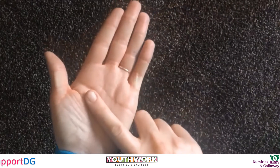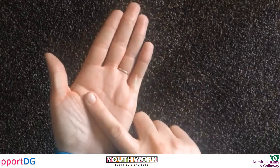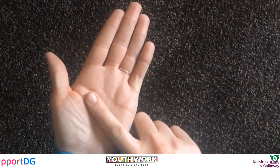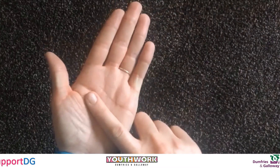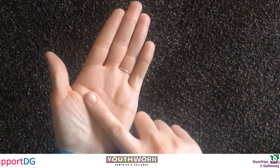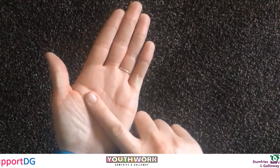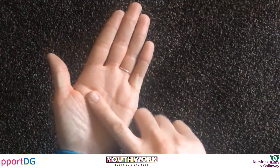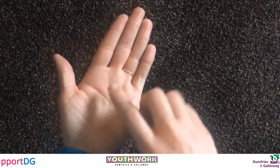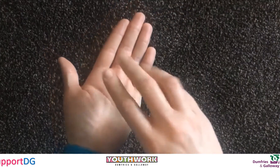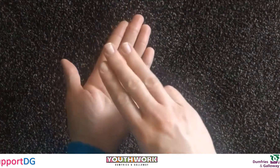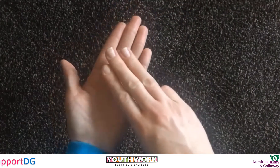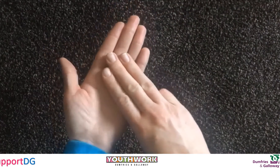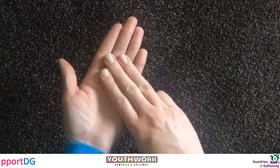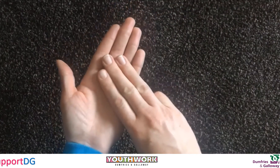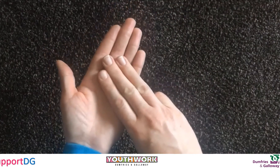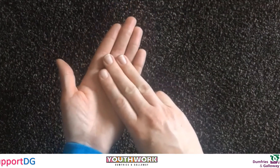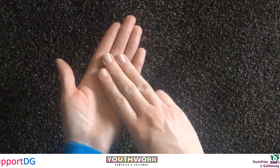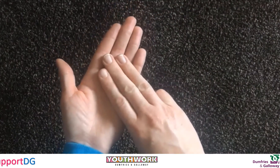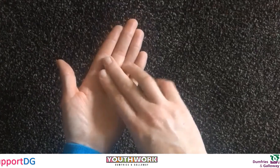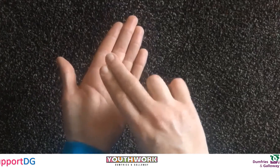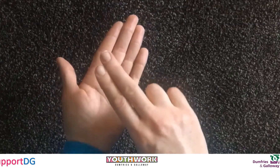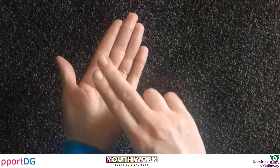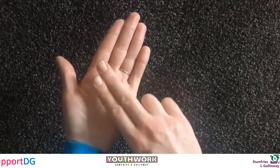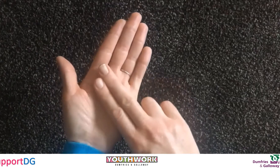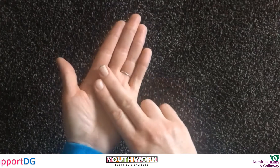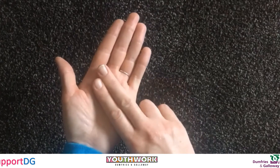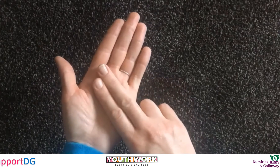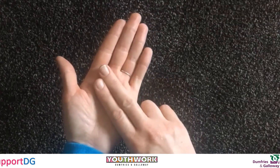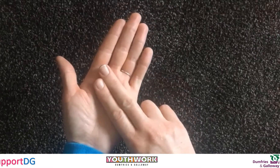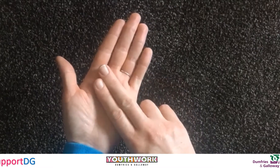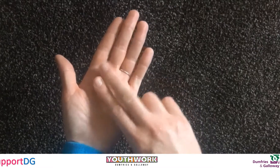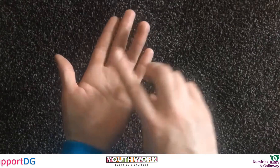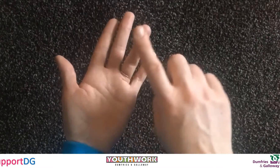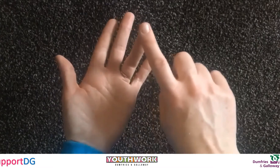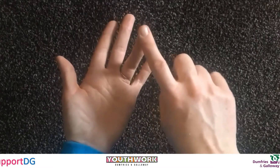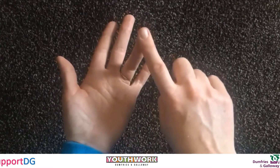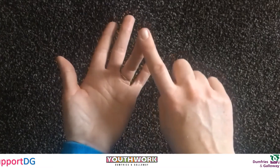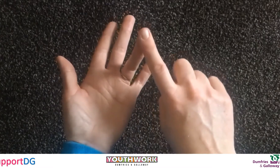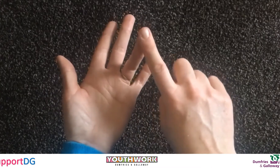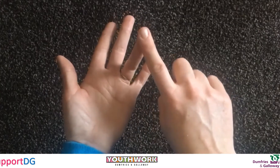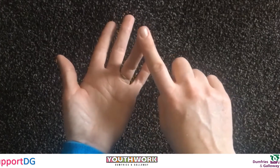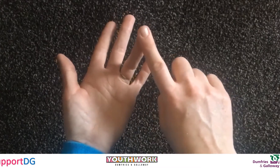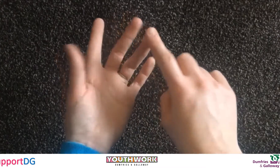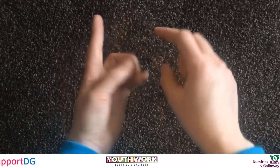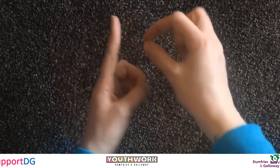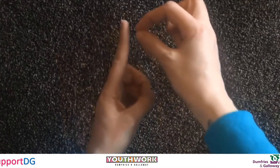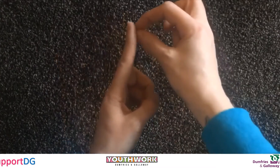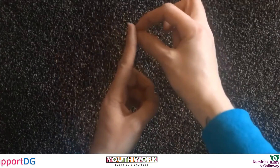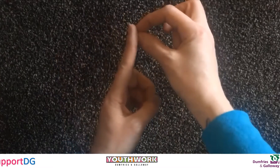L, M, N, O,